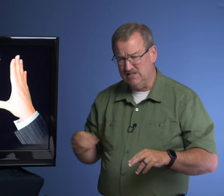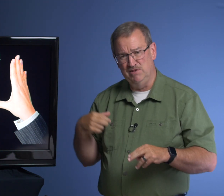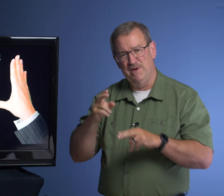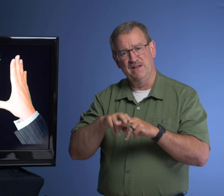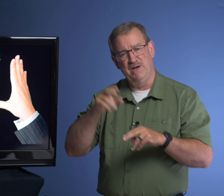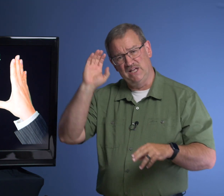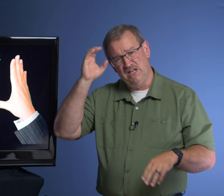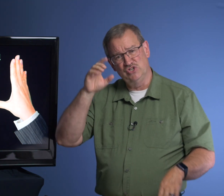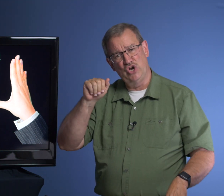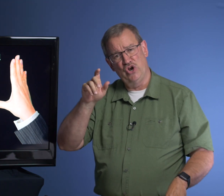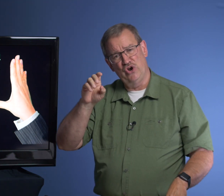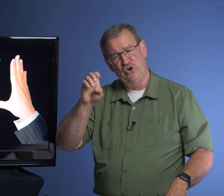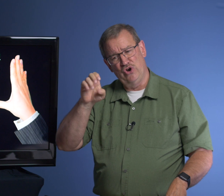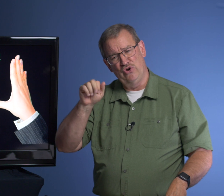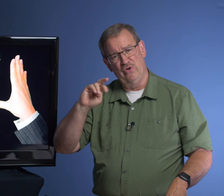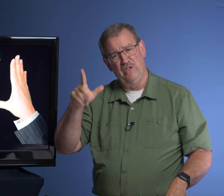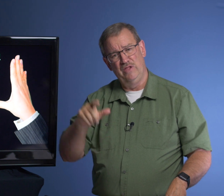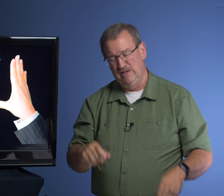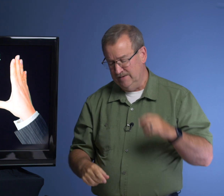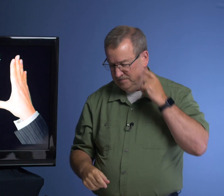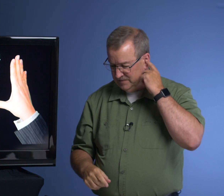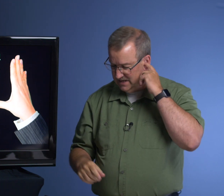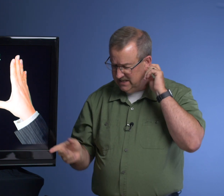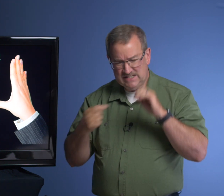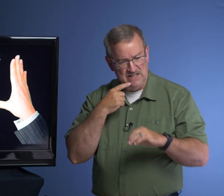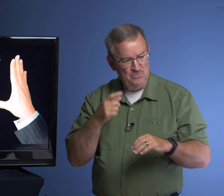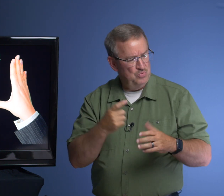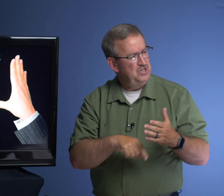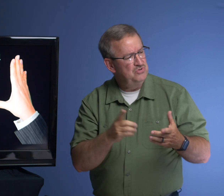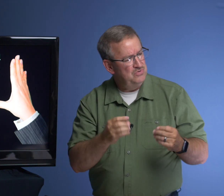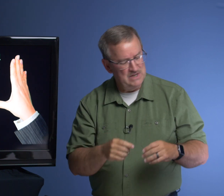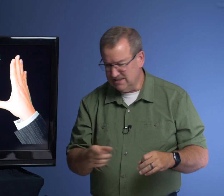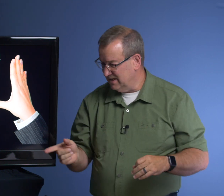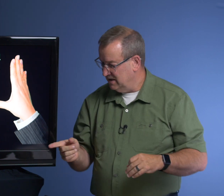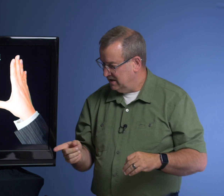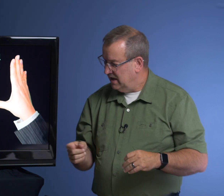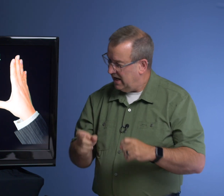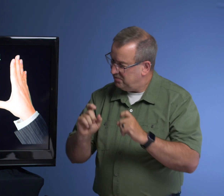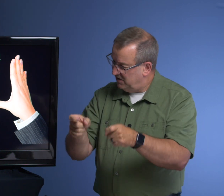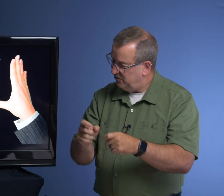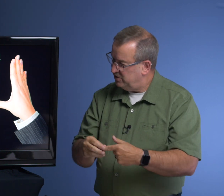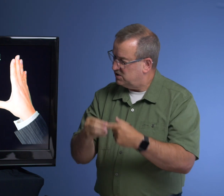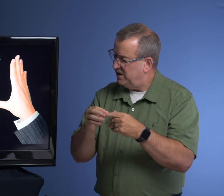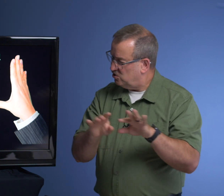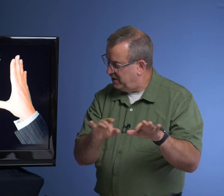to me, my cousin Earl, and he said, what are you doing? I said, I'm giving for the special